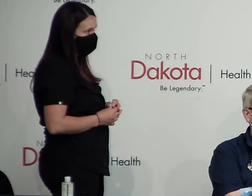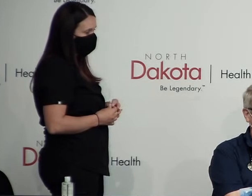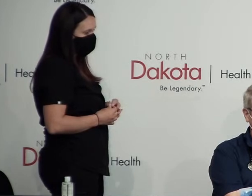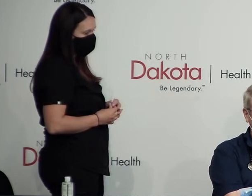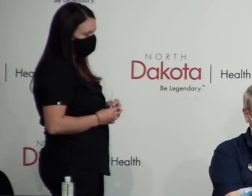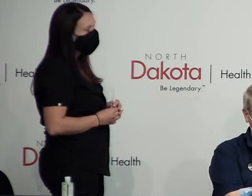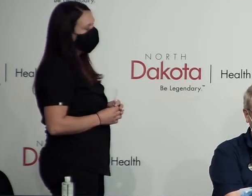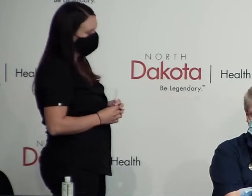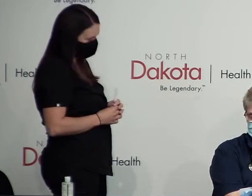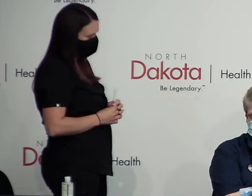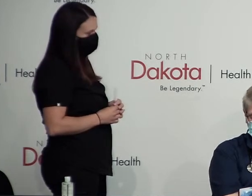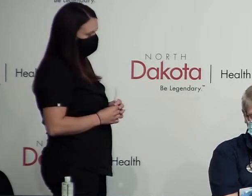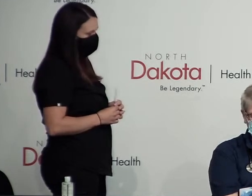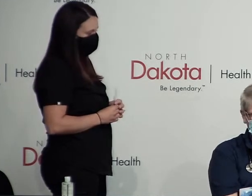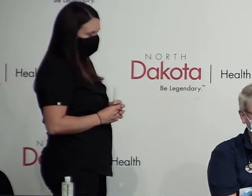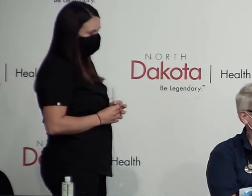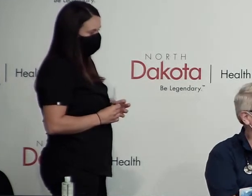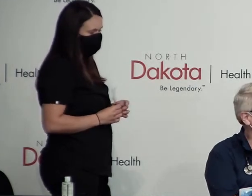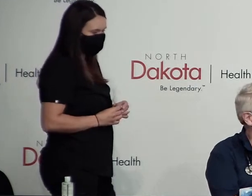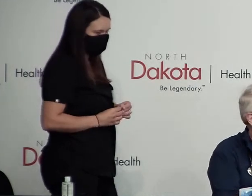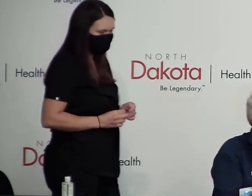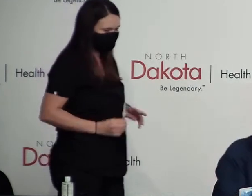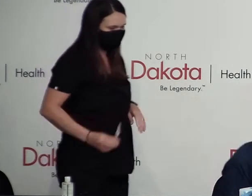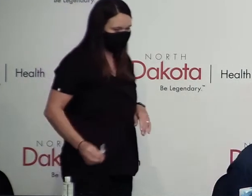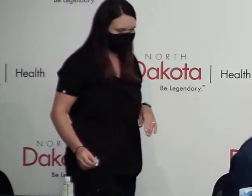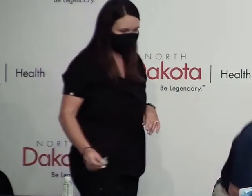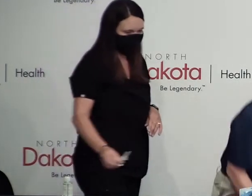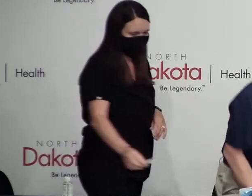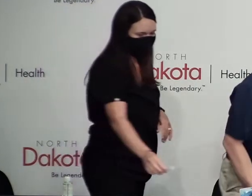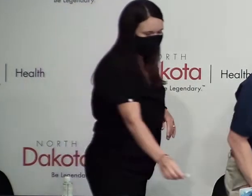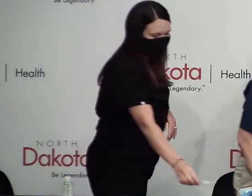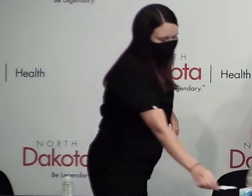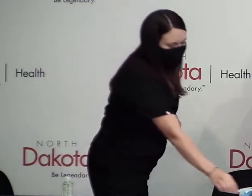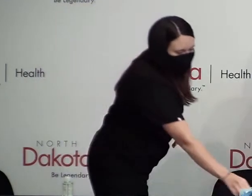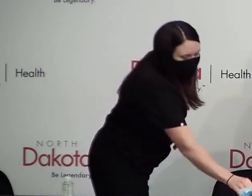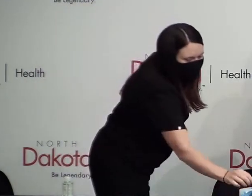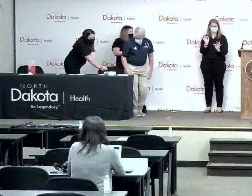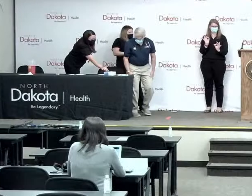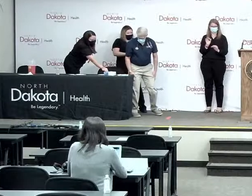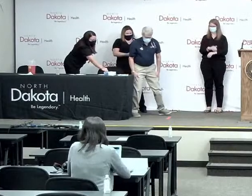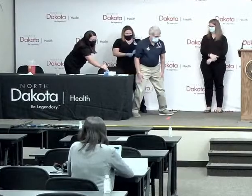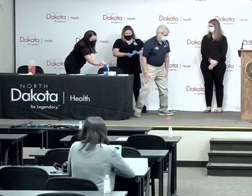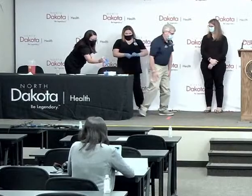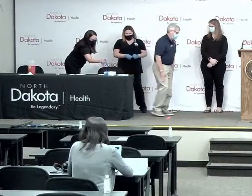Did you feel it? Thank you. Very good. Oh, good. Thank you so much.